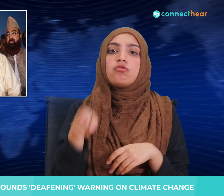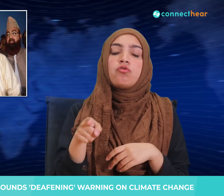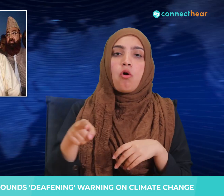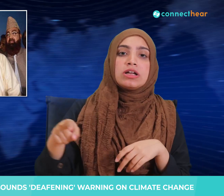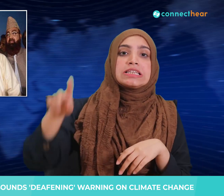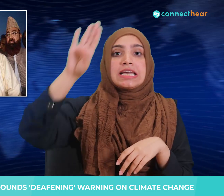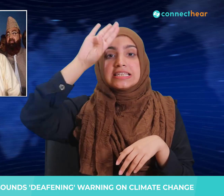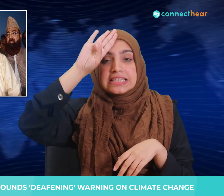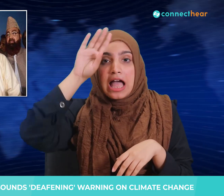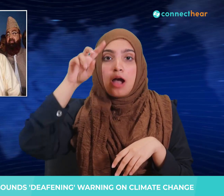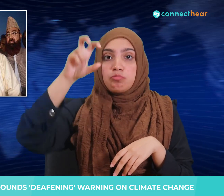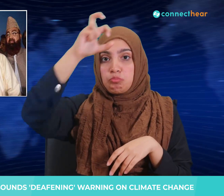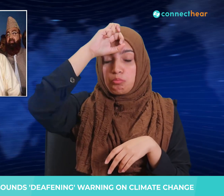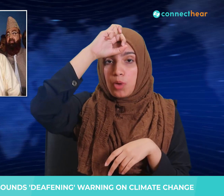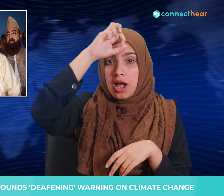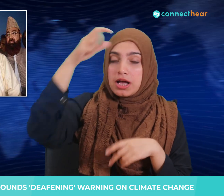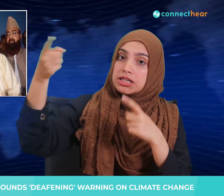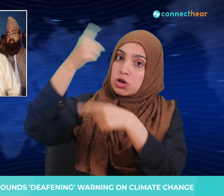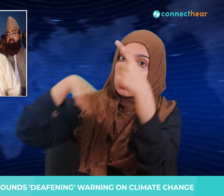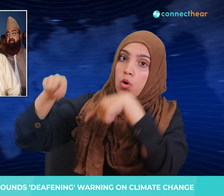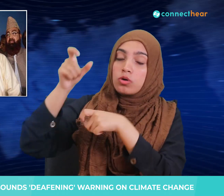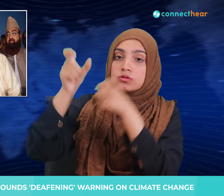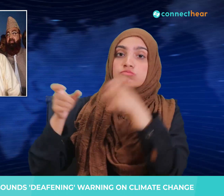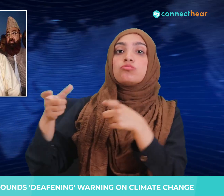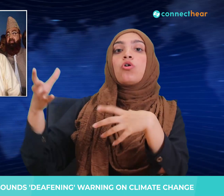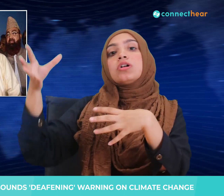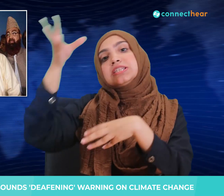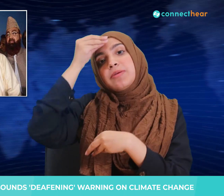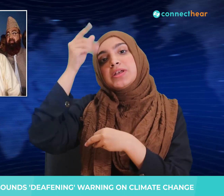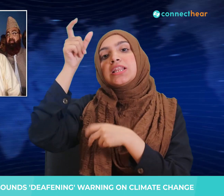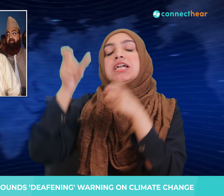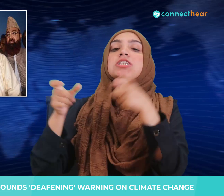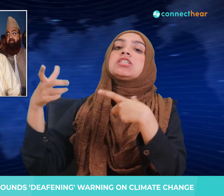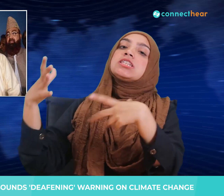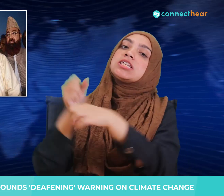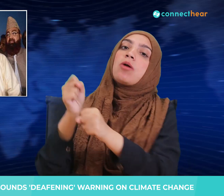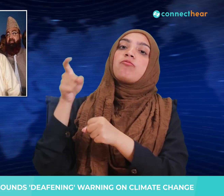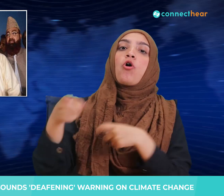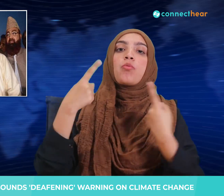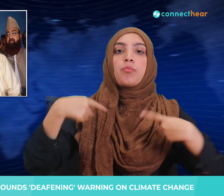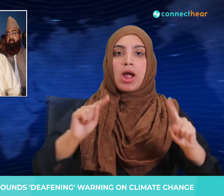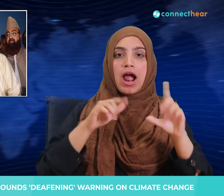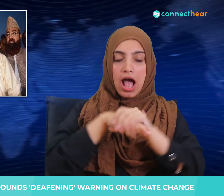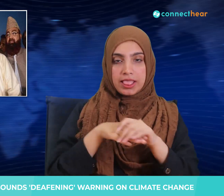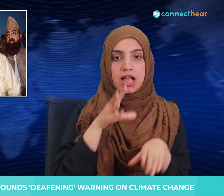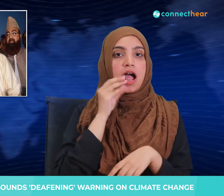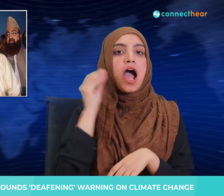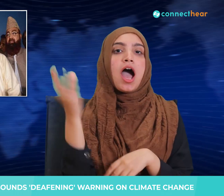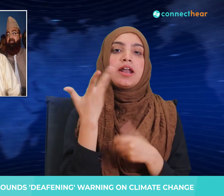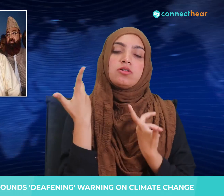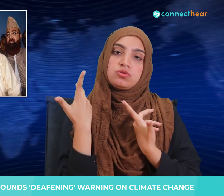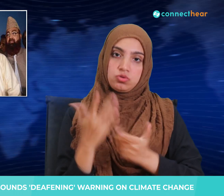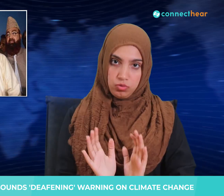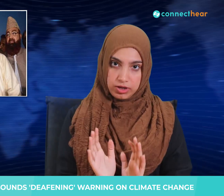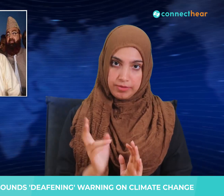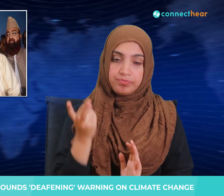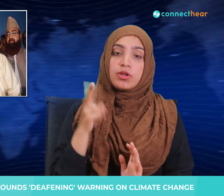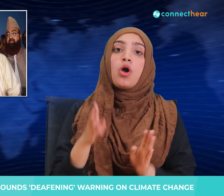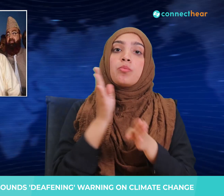Committee Chairman Maulana Muhammad Abdul Khabir Azad in Quetta. The provincial and district moon